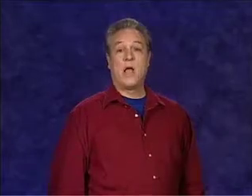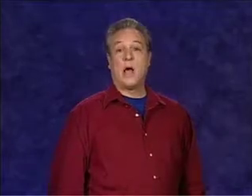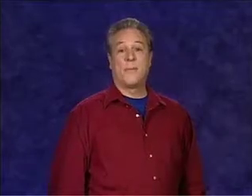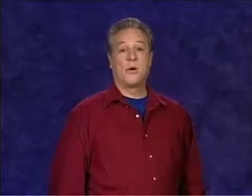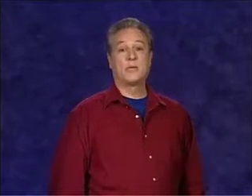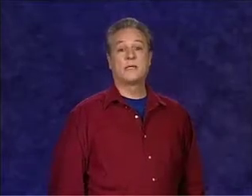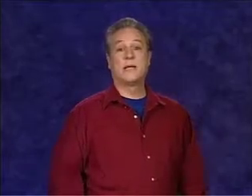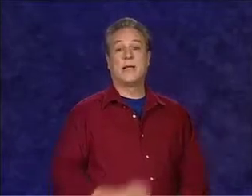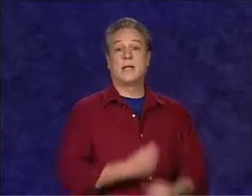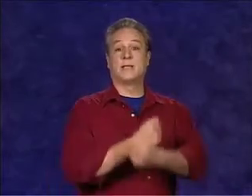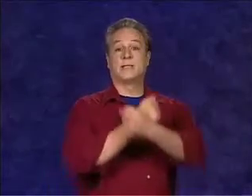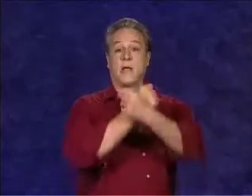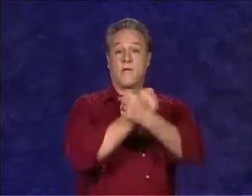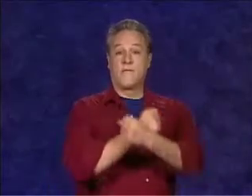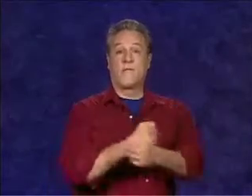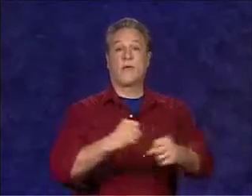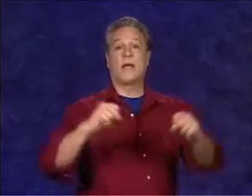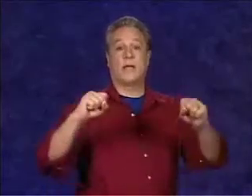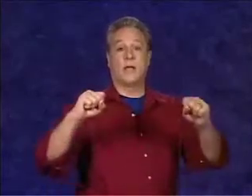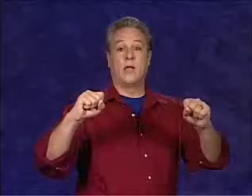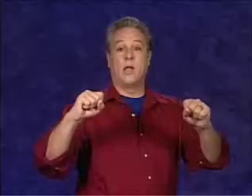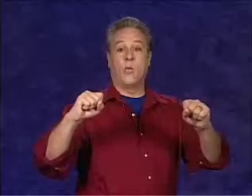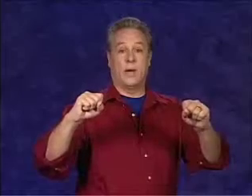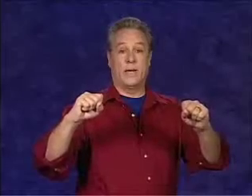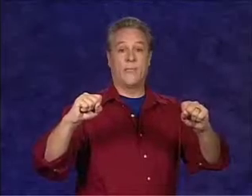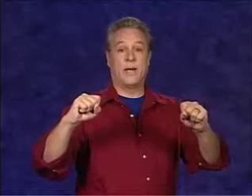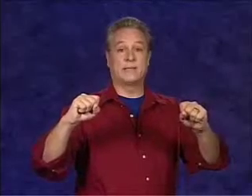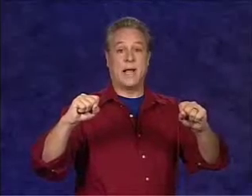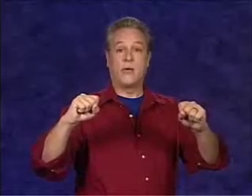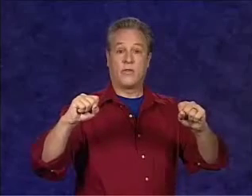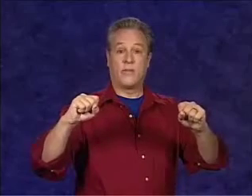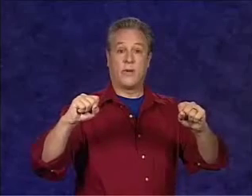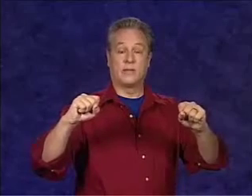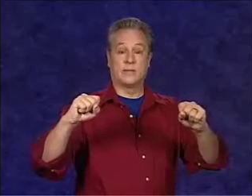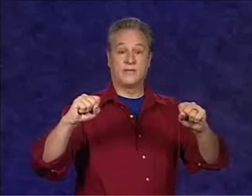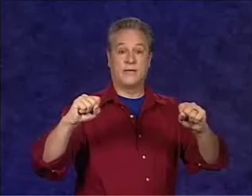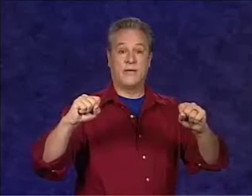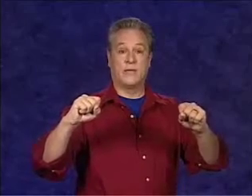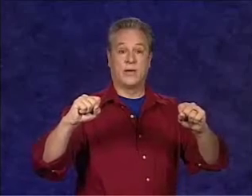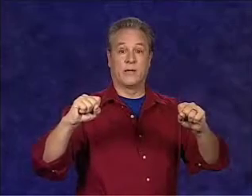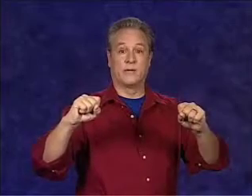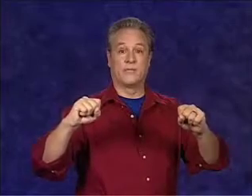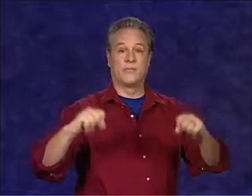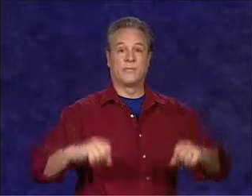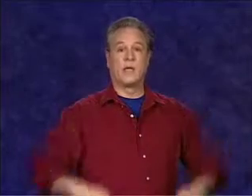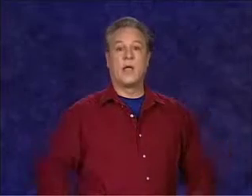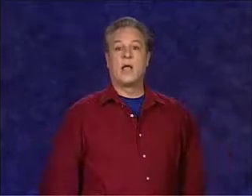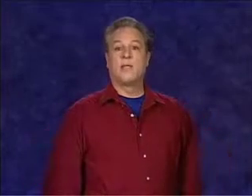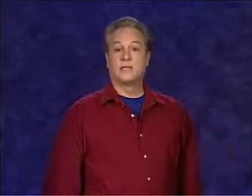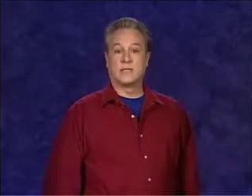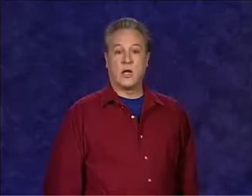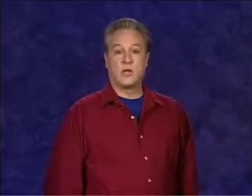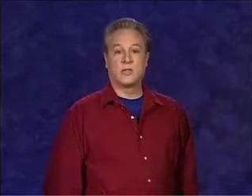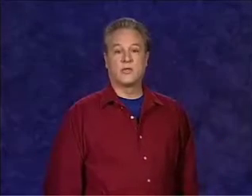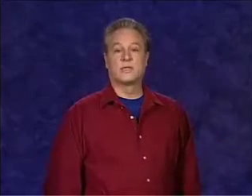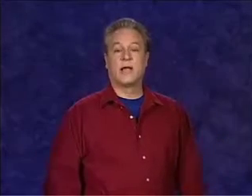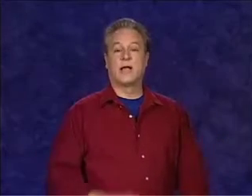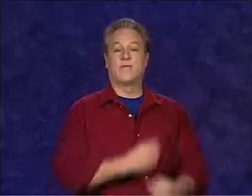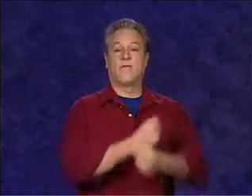A person is free when he breaks out of the bonds of slavery. This is also the sign